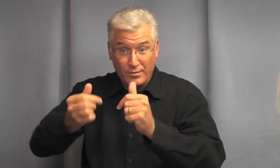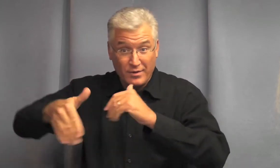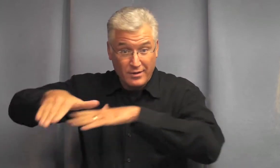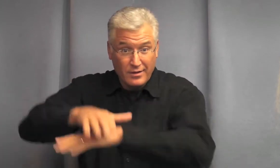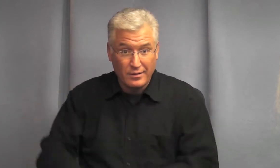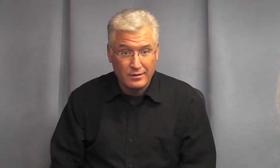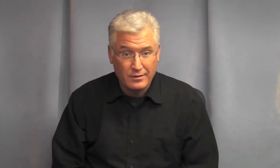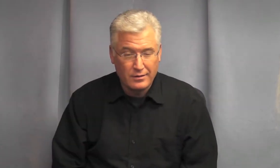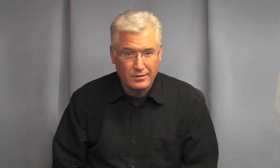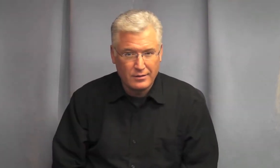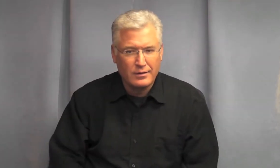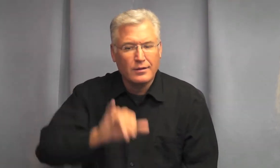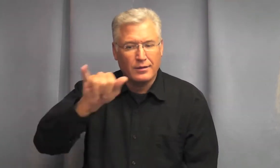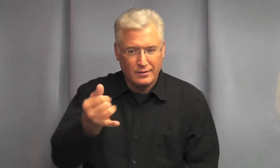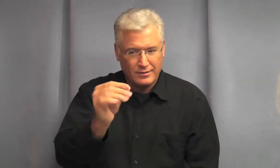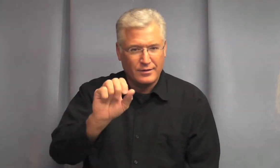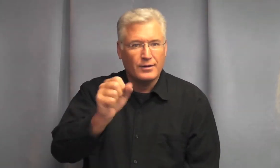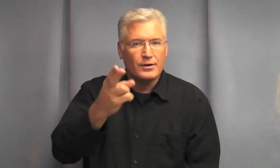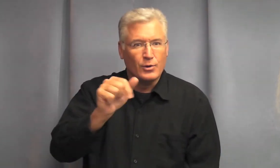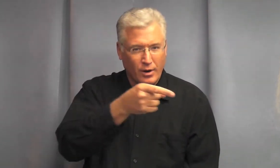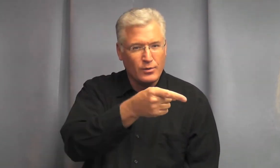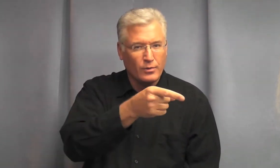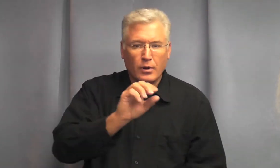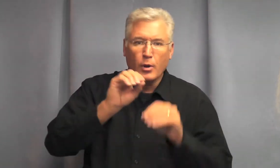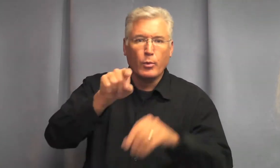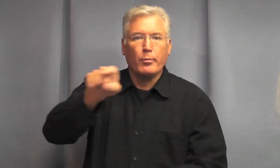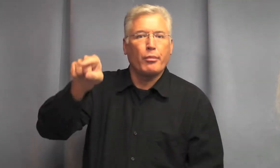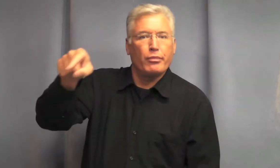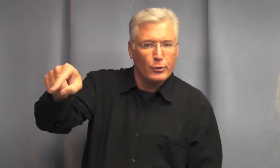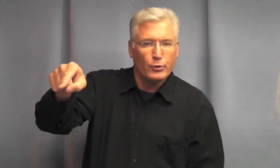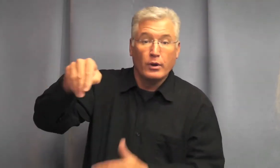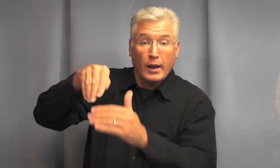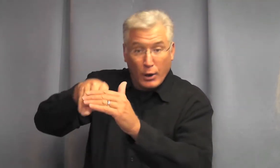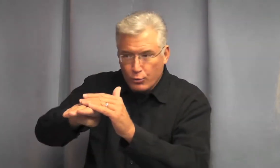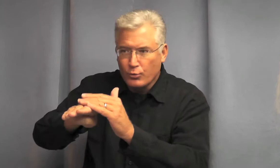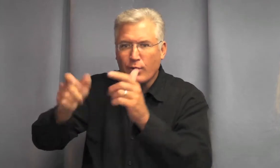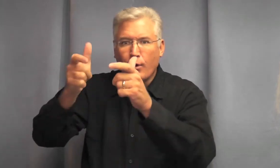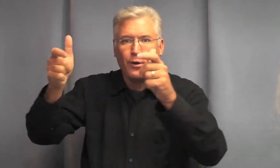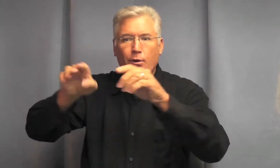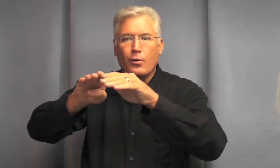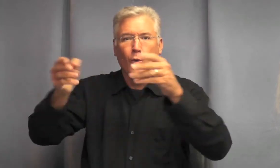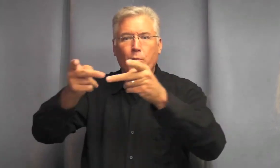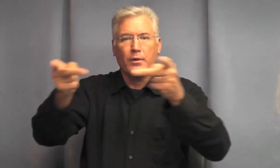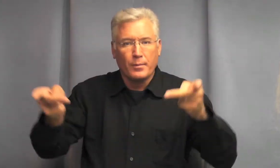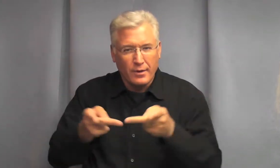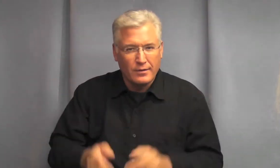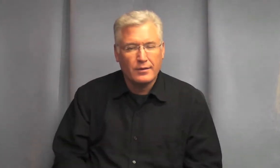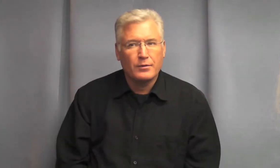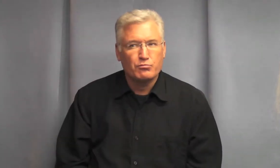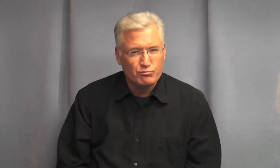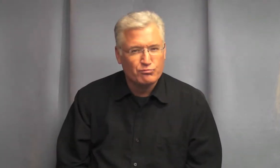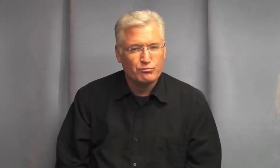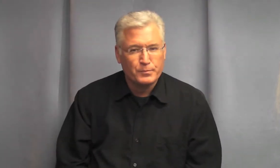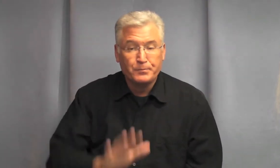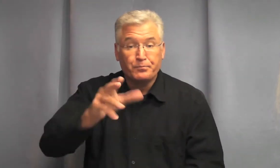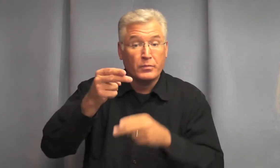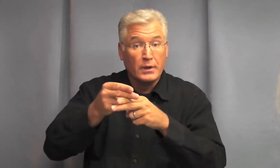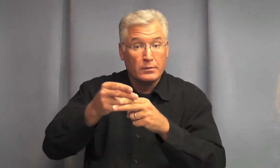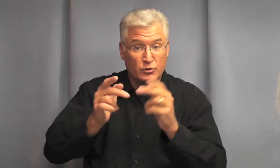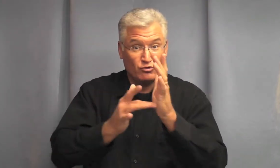the Israelites into the promised land. Joshua actually put them into the large open